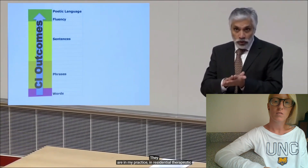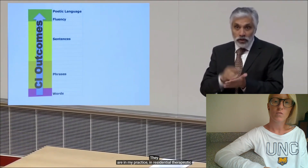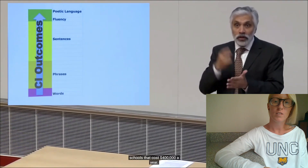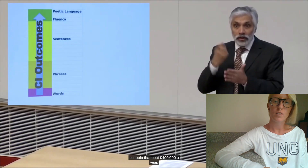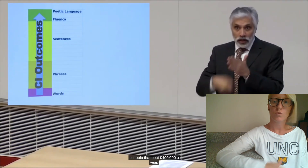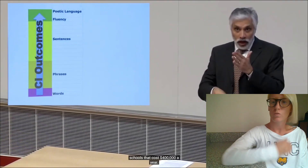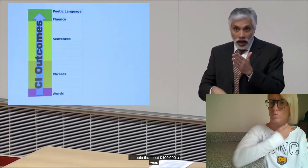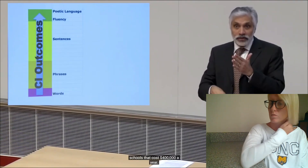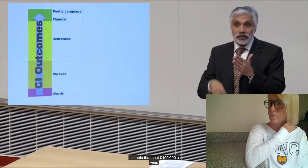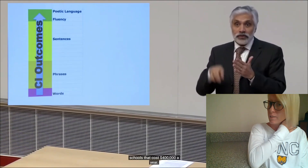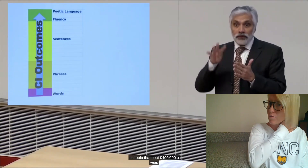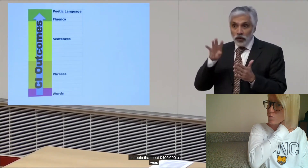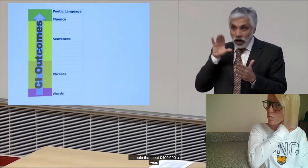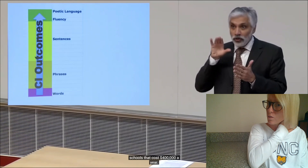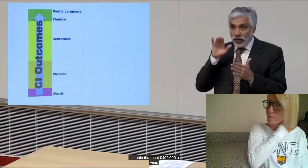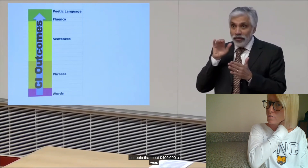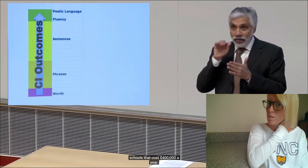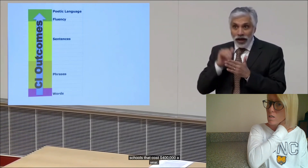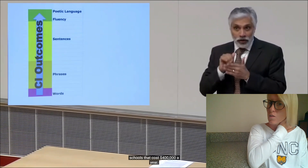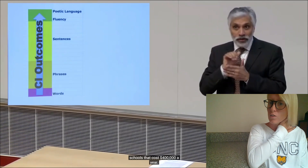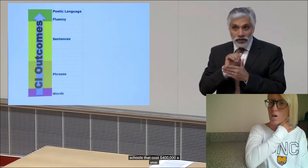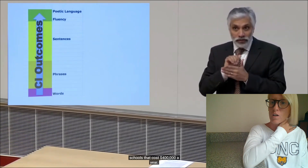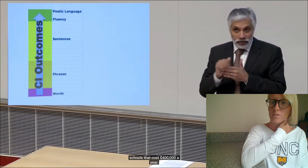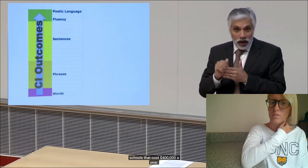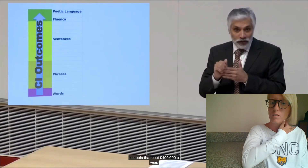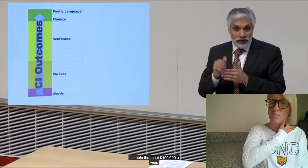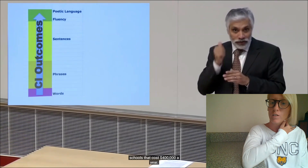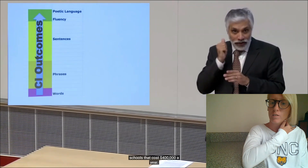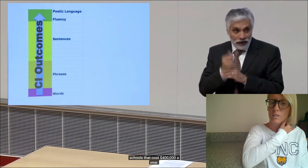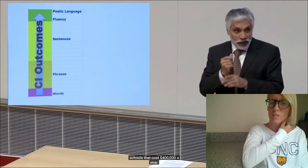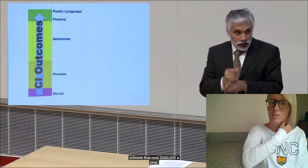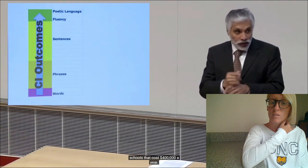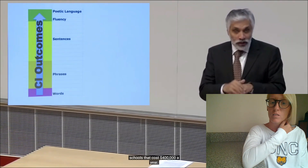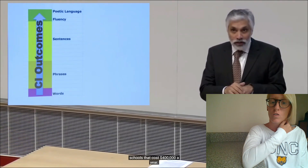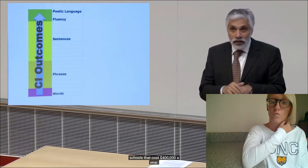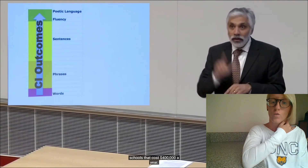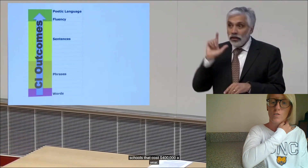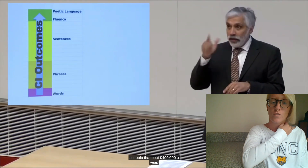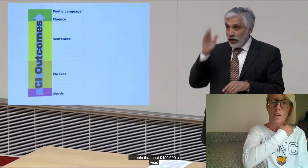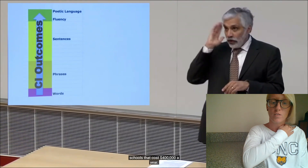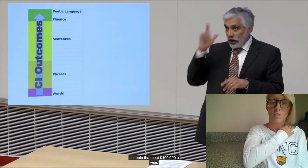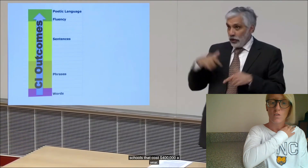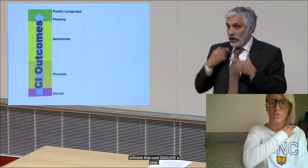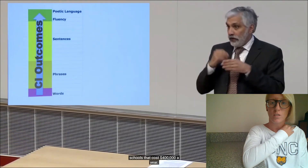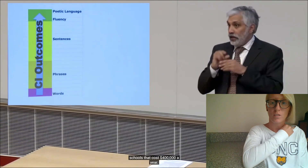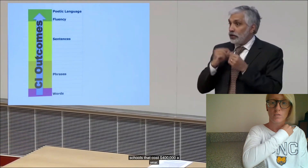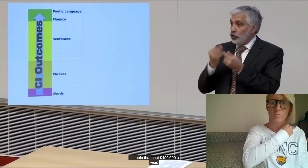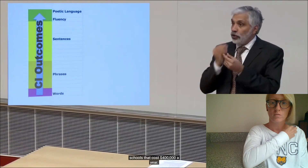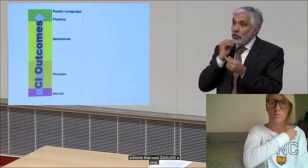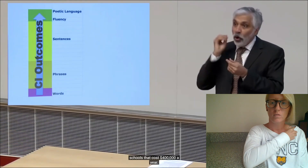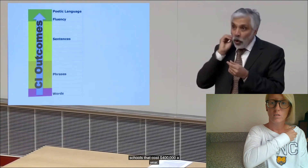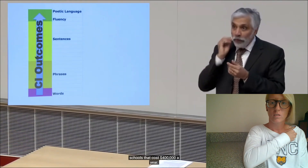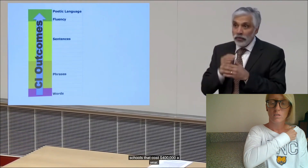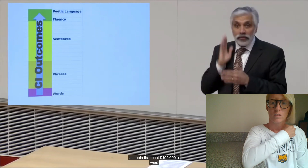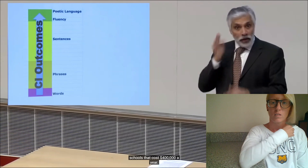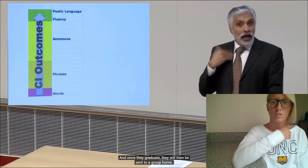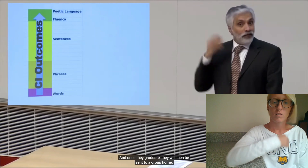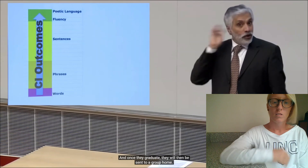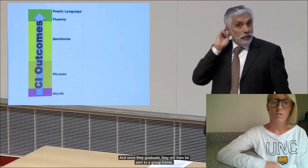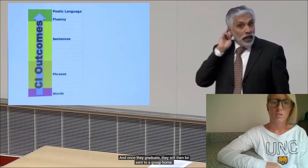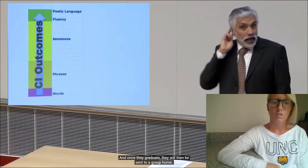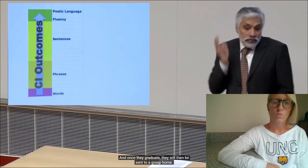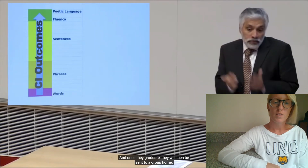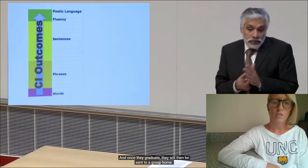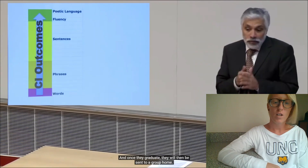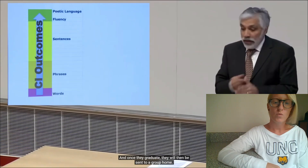in therapeutic residential schools and deaf schools. that cost The cost $400,000 a year. $400,000 a year. And once